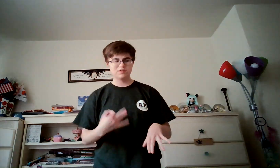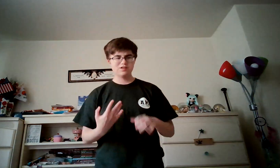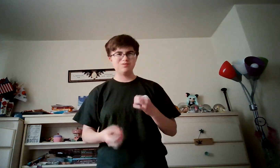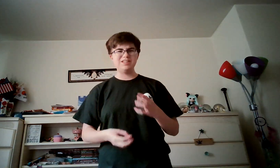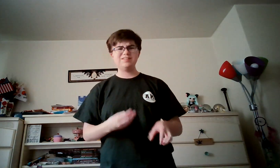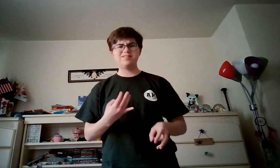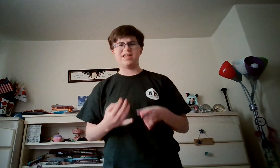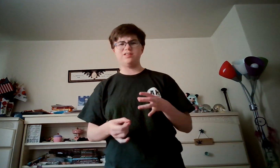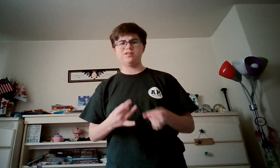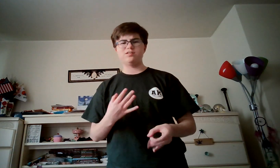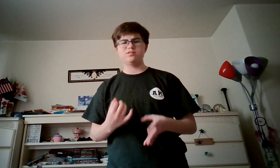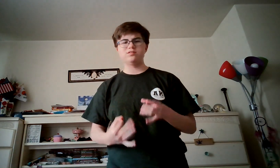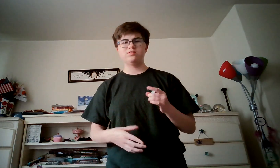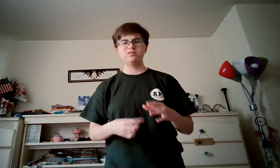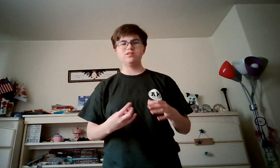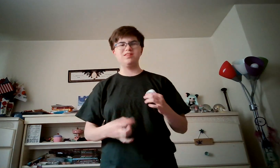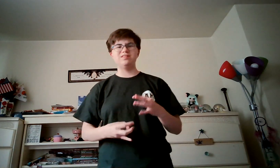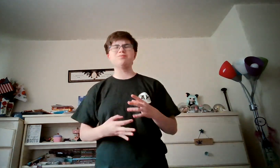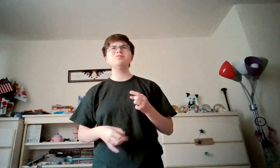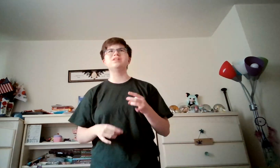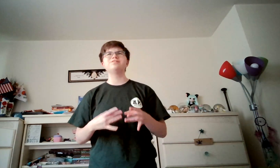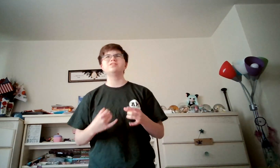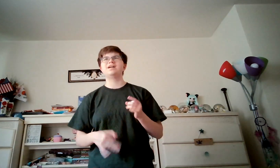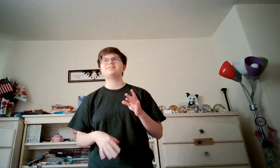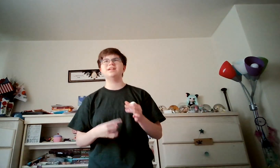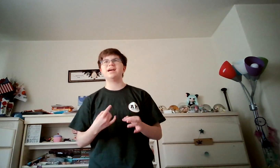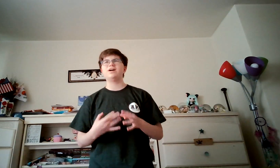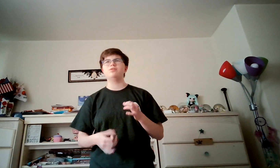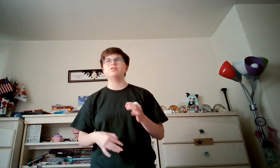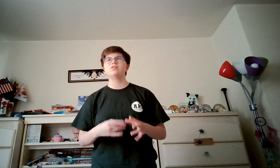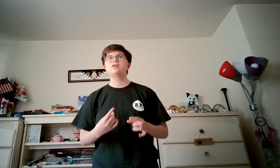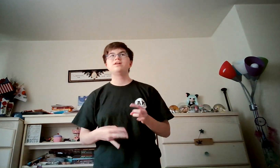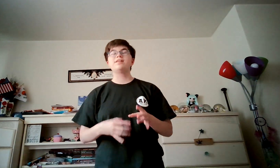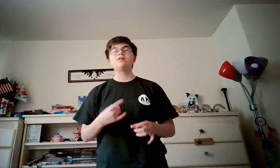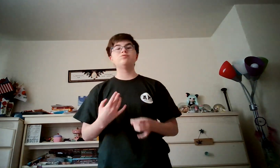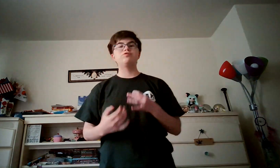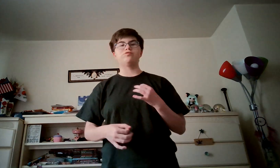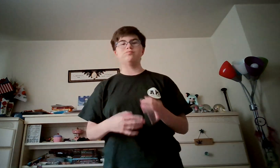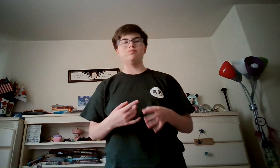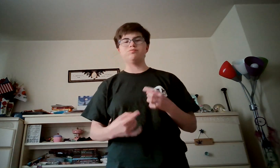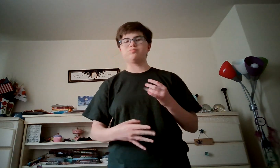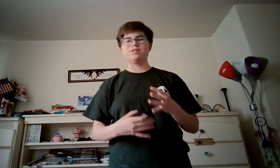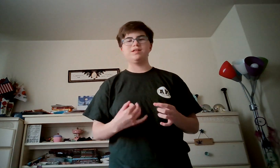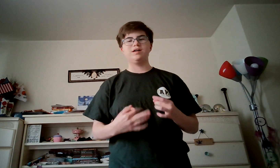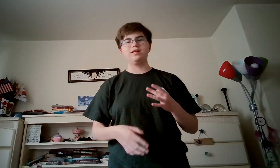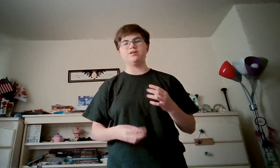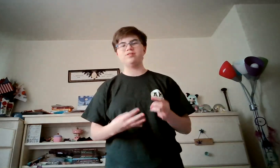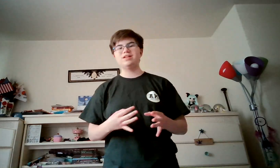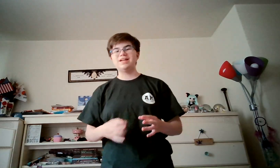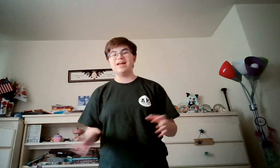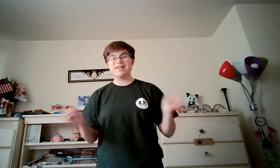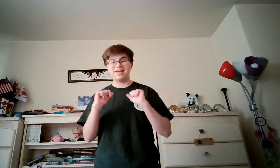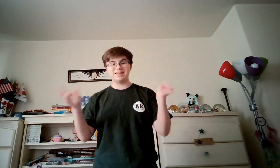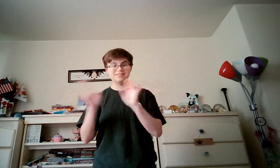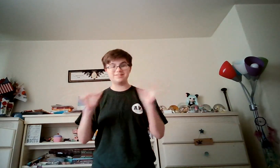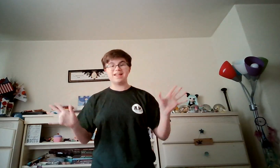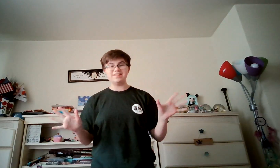We didn't stay long. I think we were there for less than an hour because then it was really hot out, and I can't stand